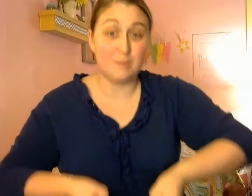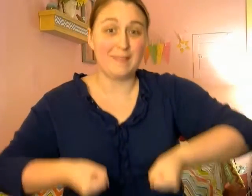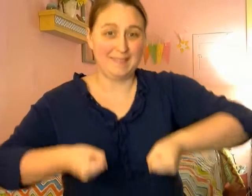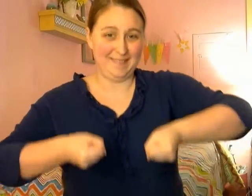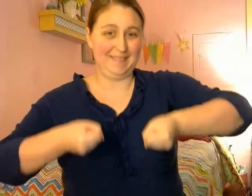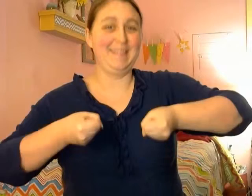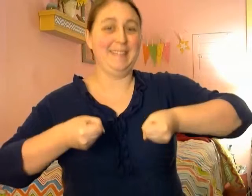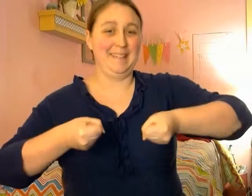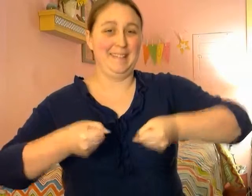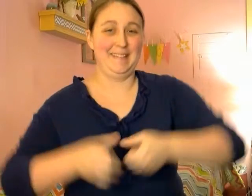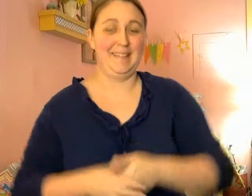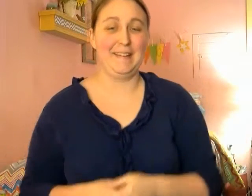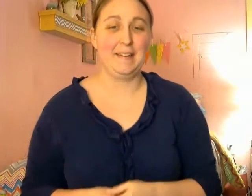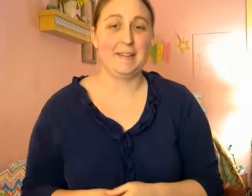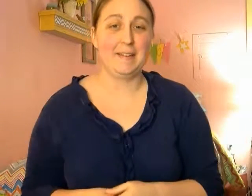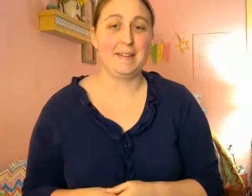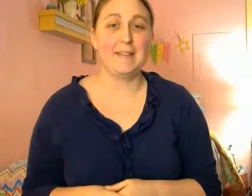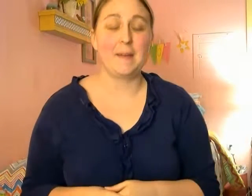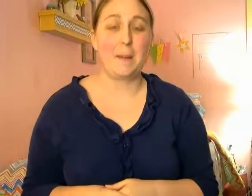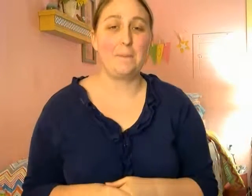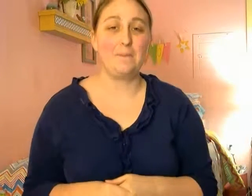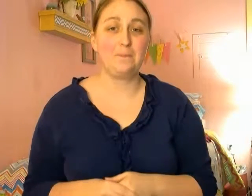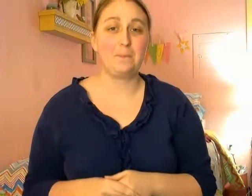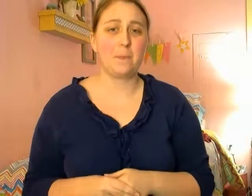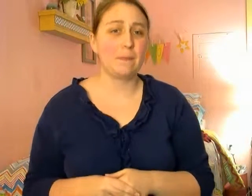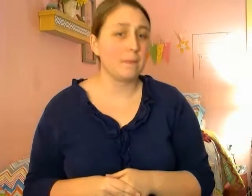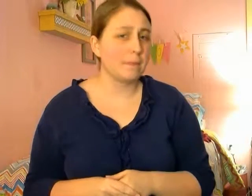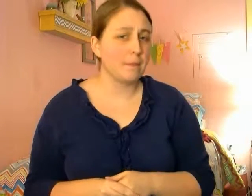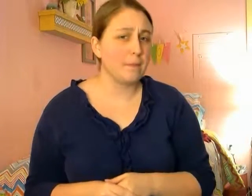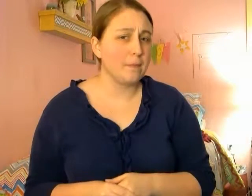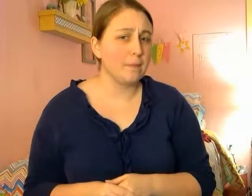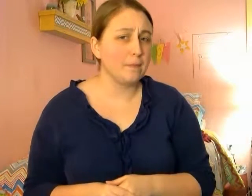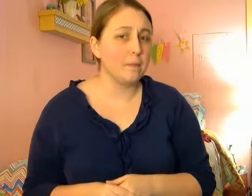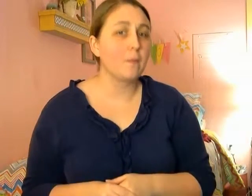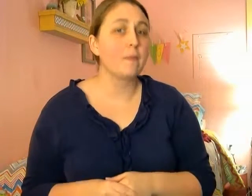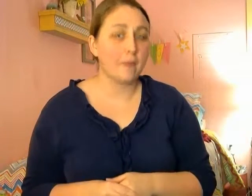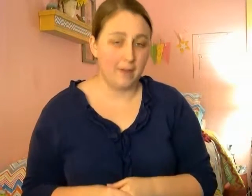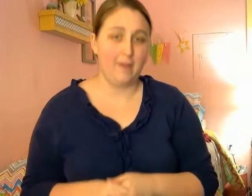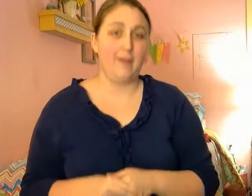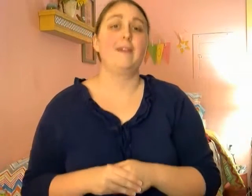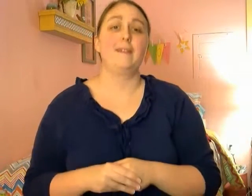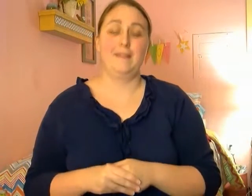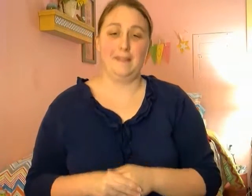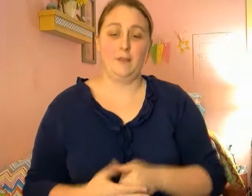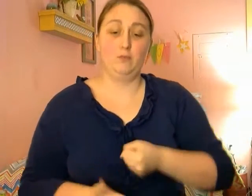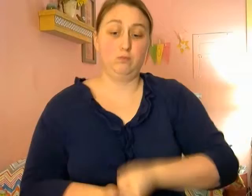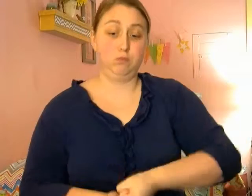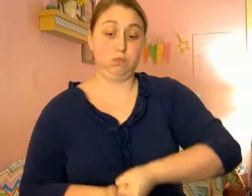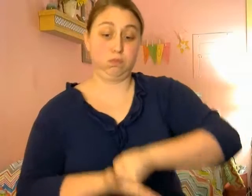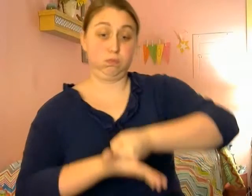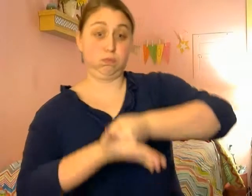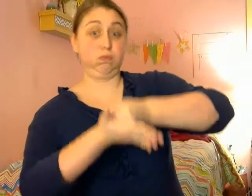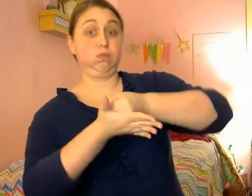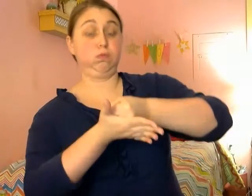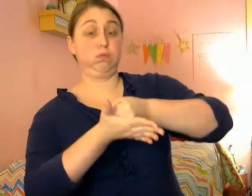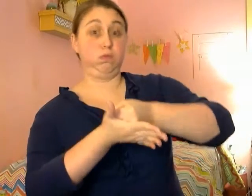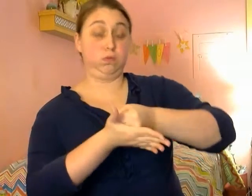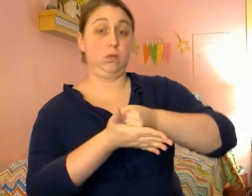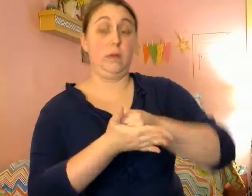right? Okay. What's that? It's heavy, exactly. When things are heavy, you